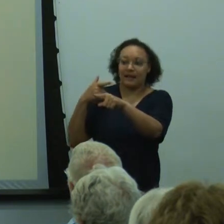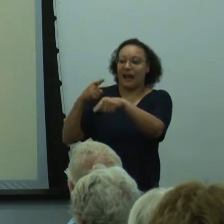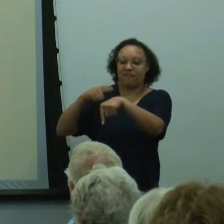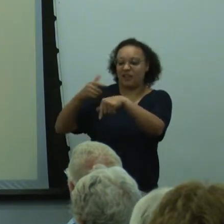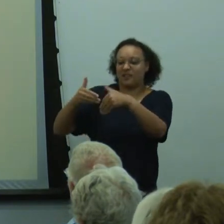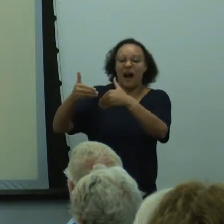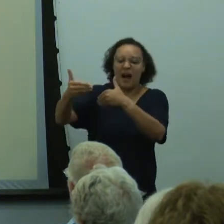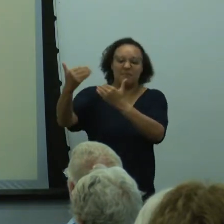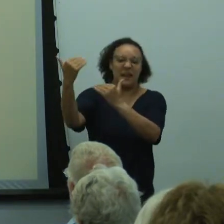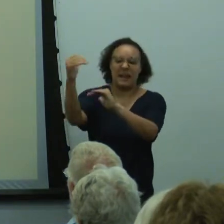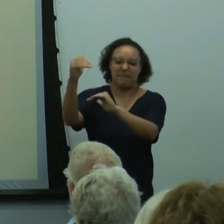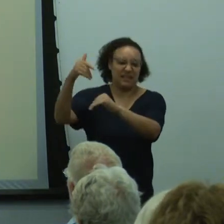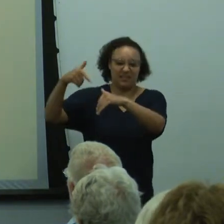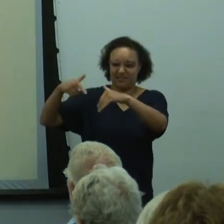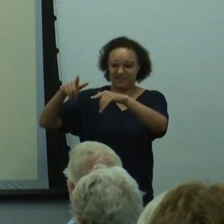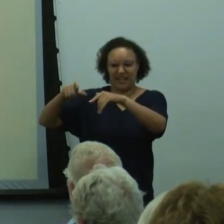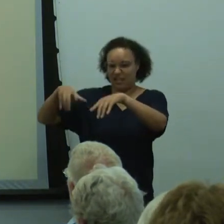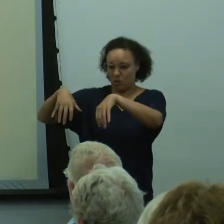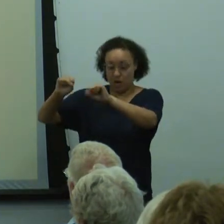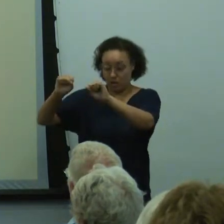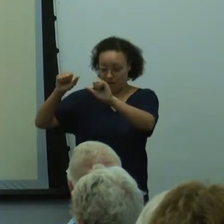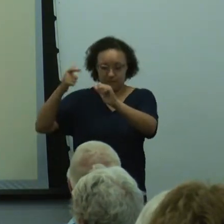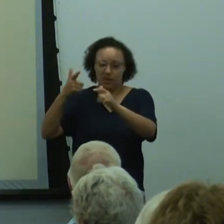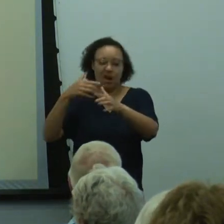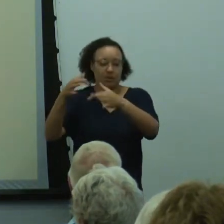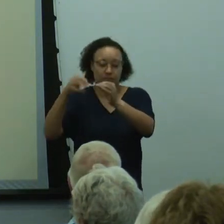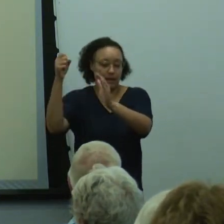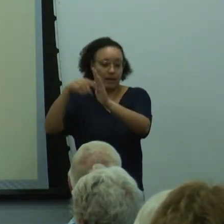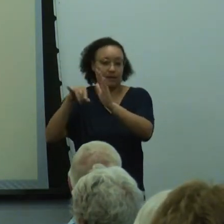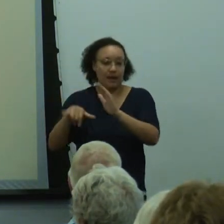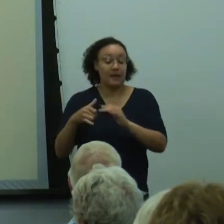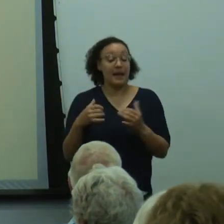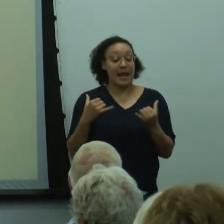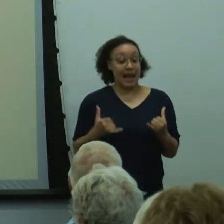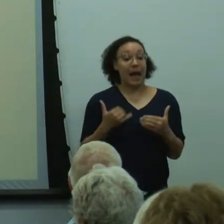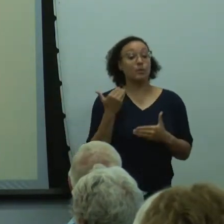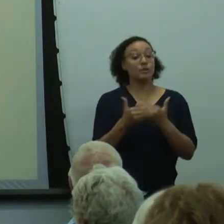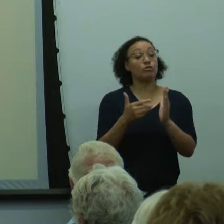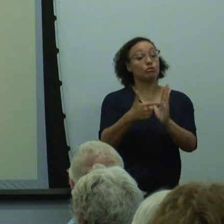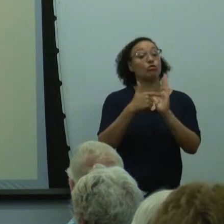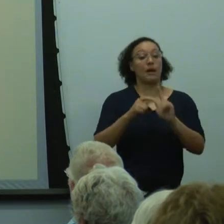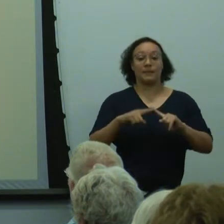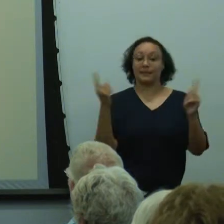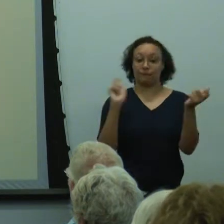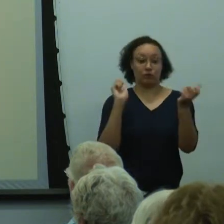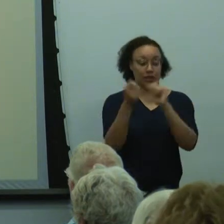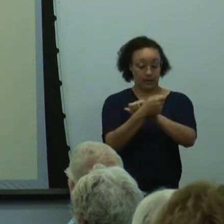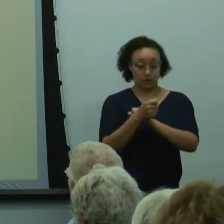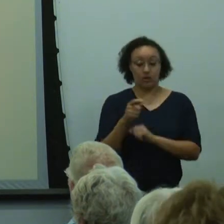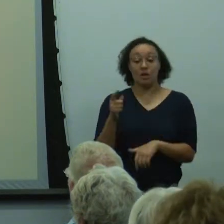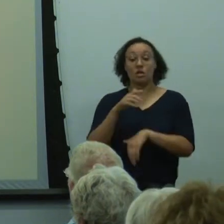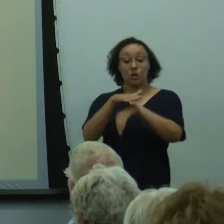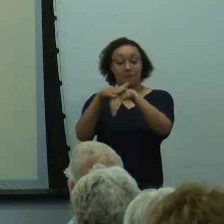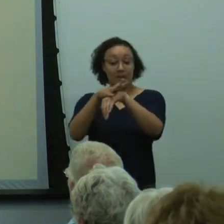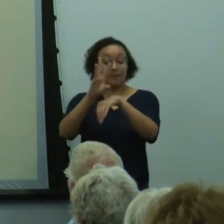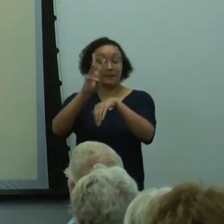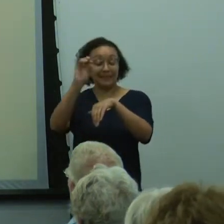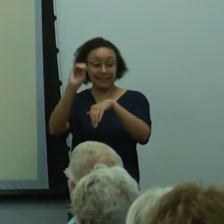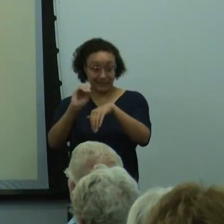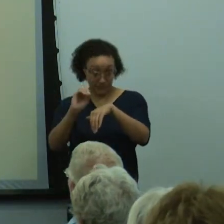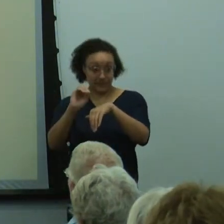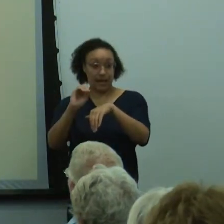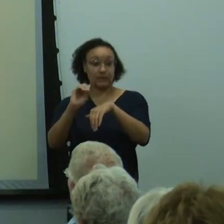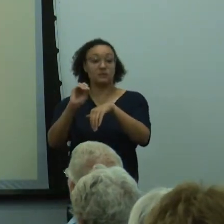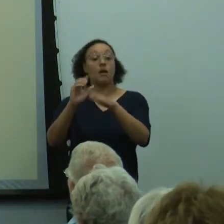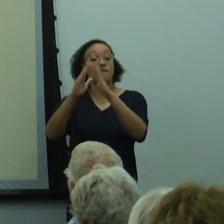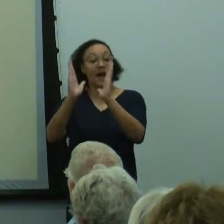talk too much about that. Now the procedural requirements are different. At least 60% of the House and Senate still have to approve the